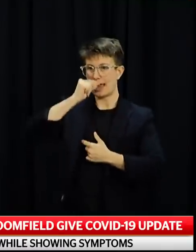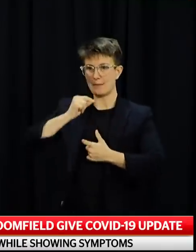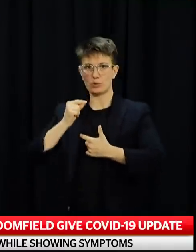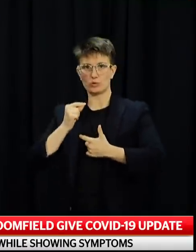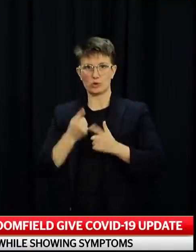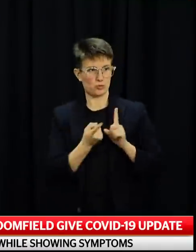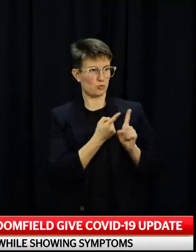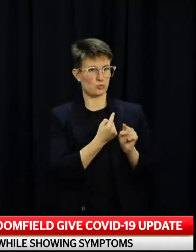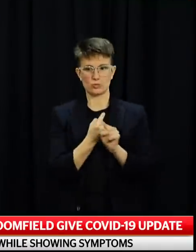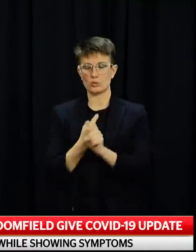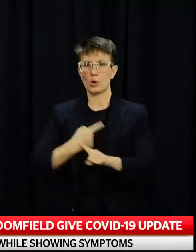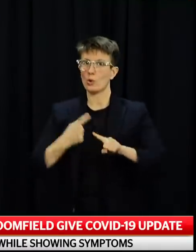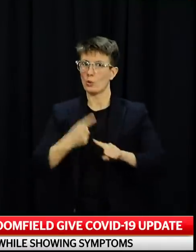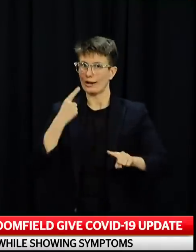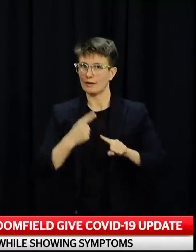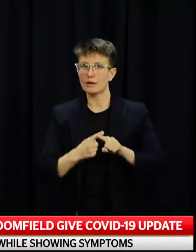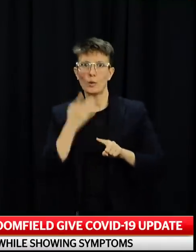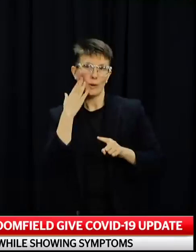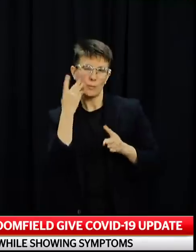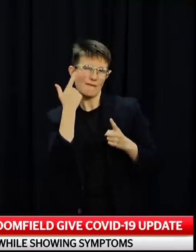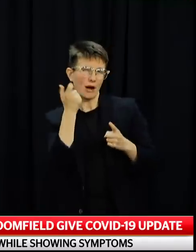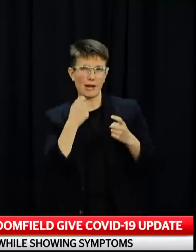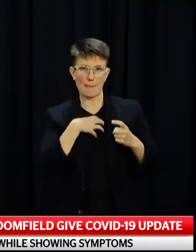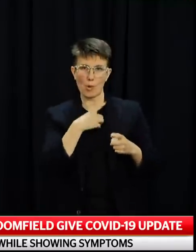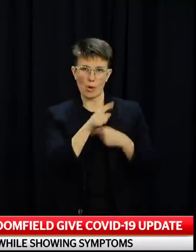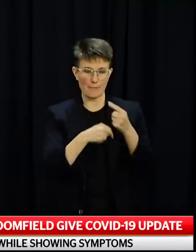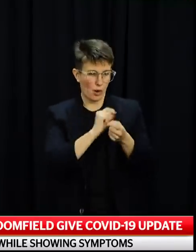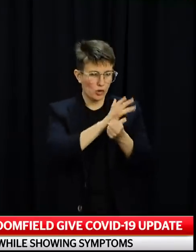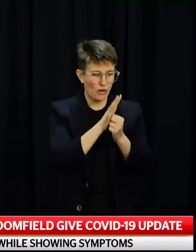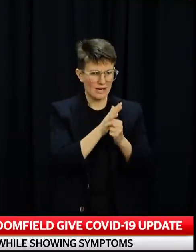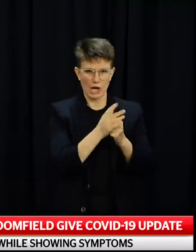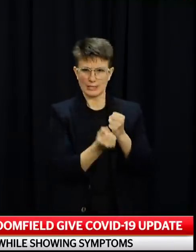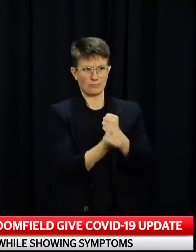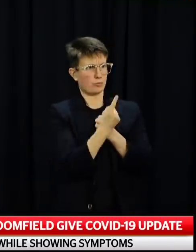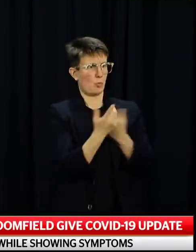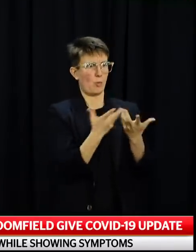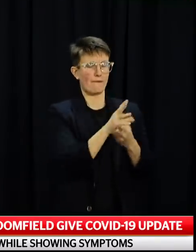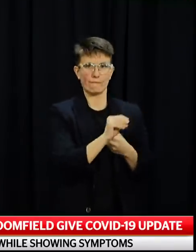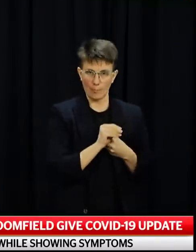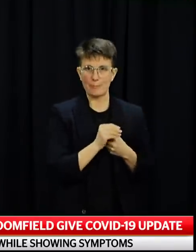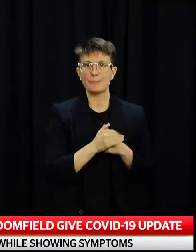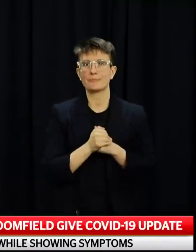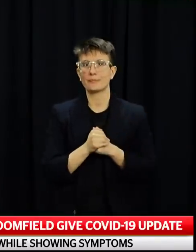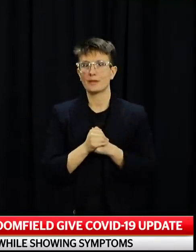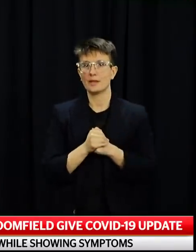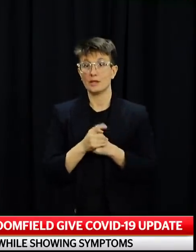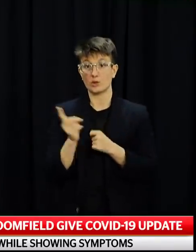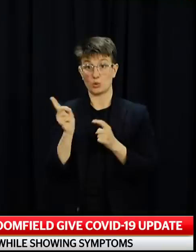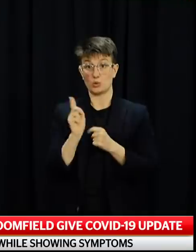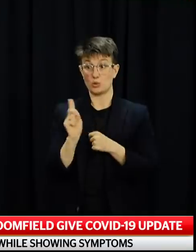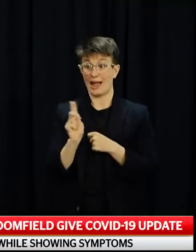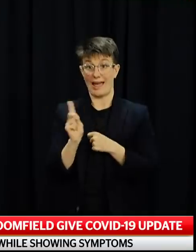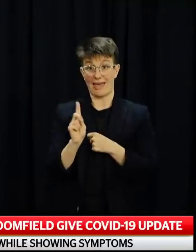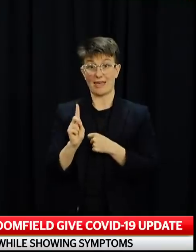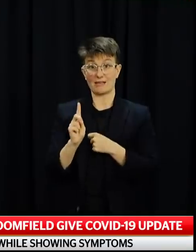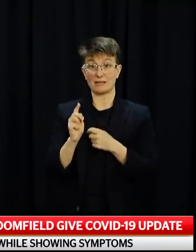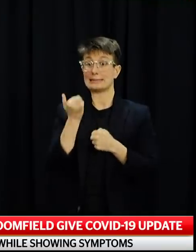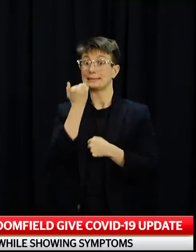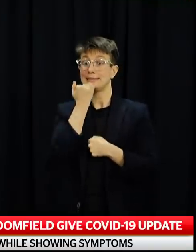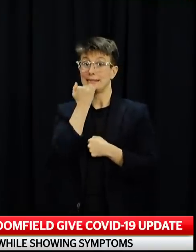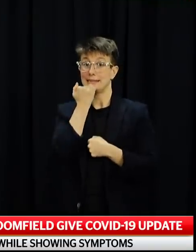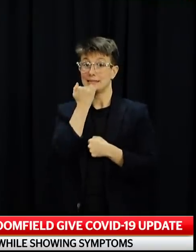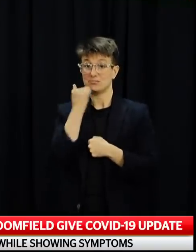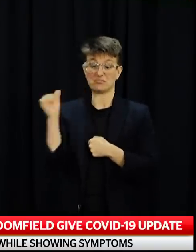we learn over the next 72 hours. Parliament was due to dissolve today at 11